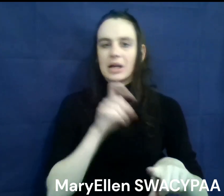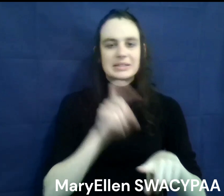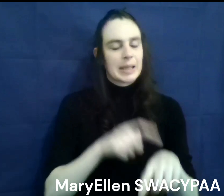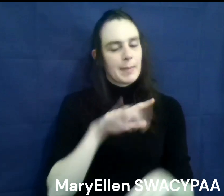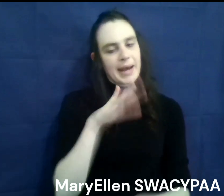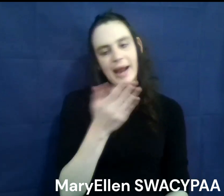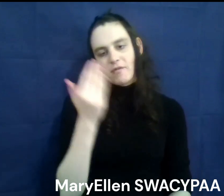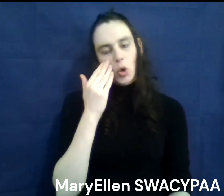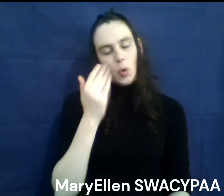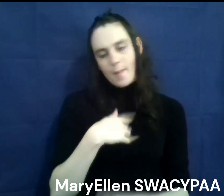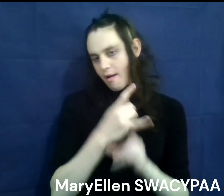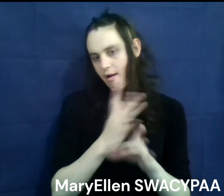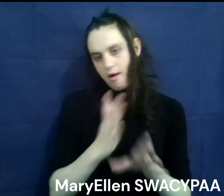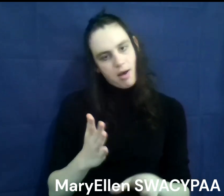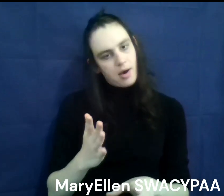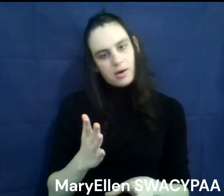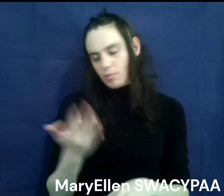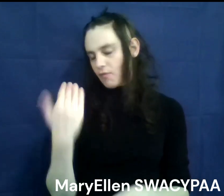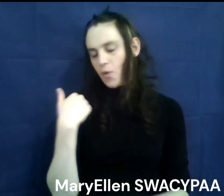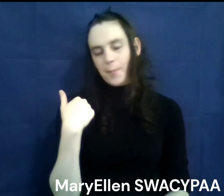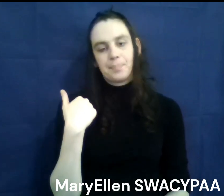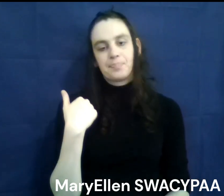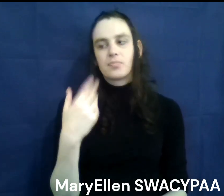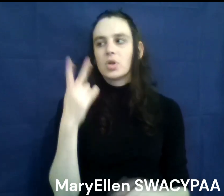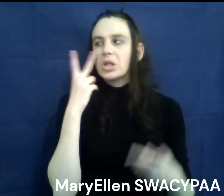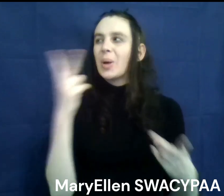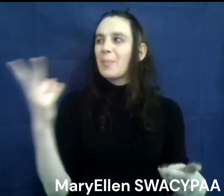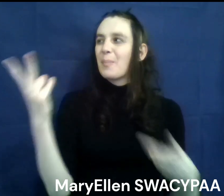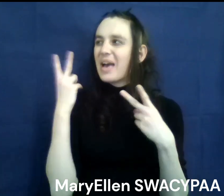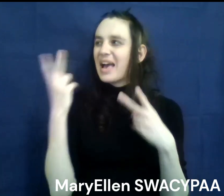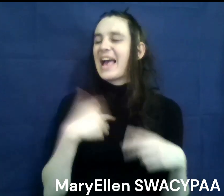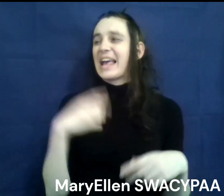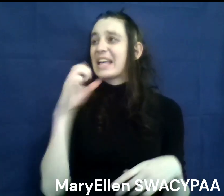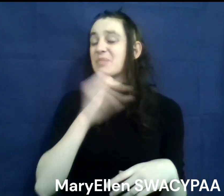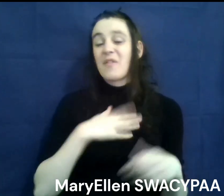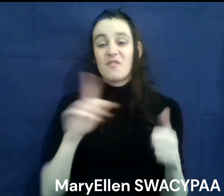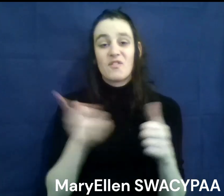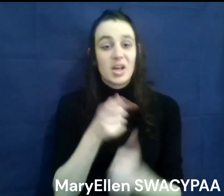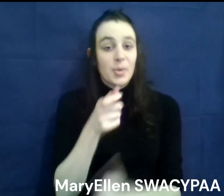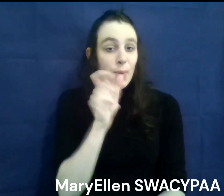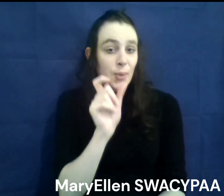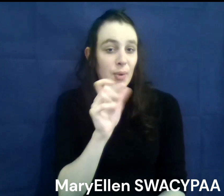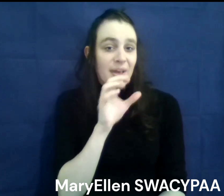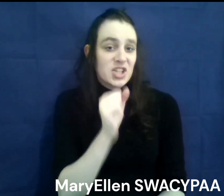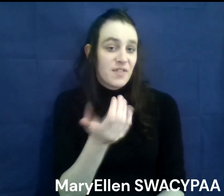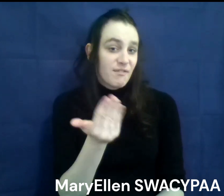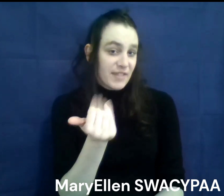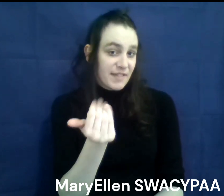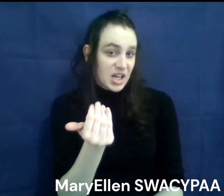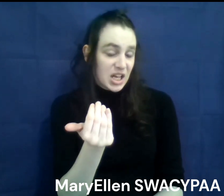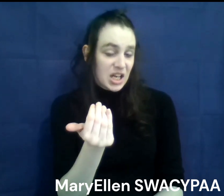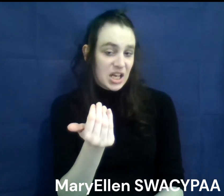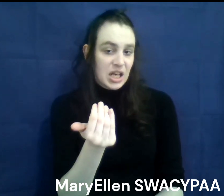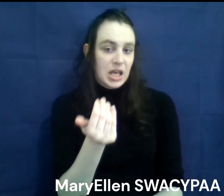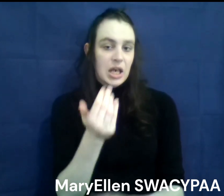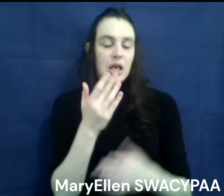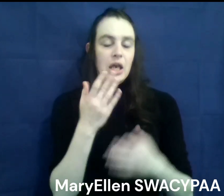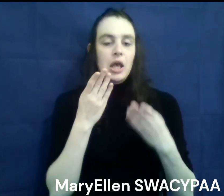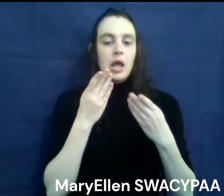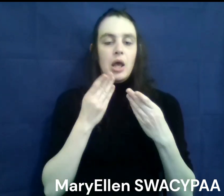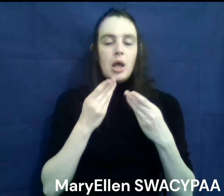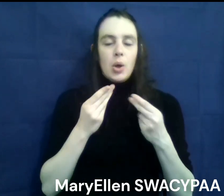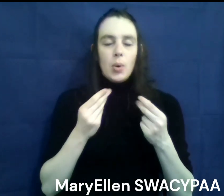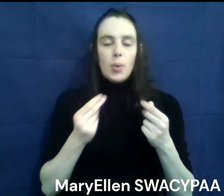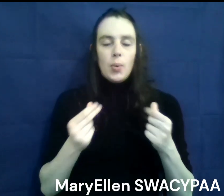alcoholic. But looking back on it, I guess when I took my first sip at 15, the ease and comfort that it quickly gave